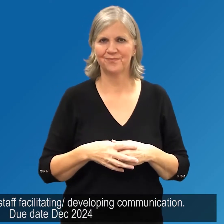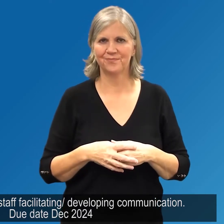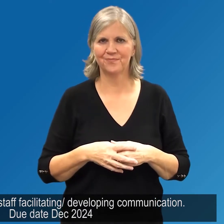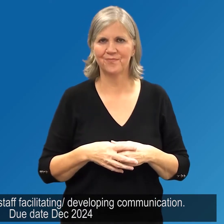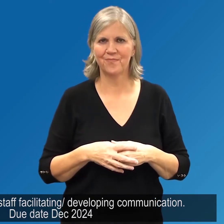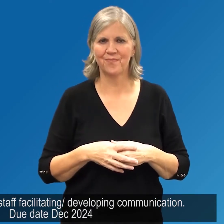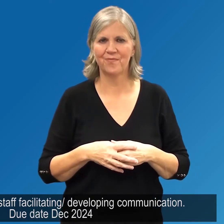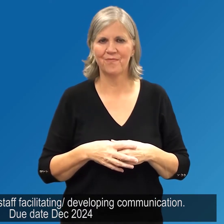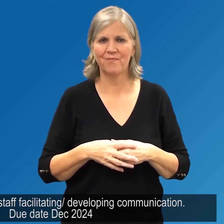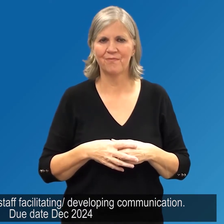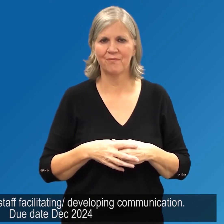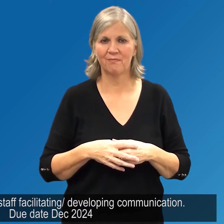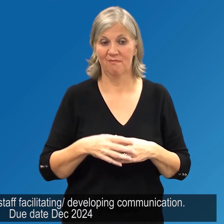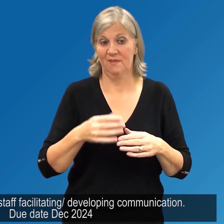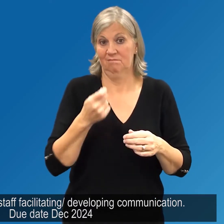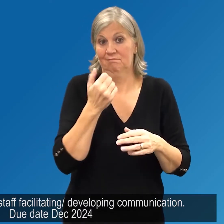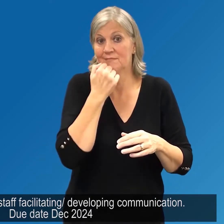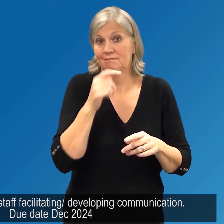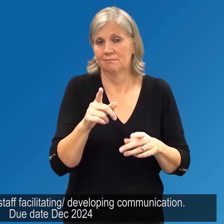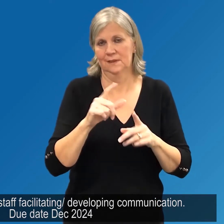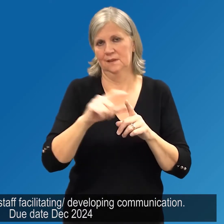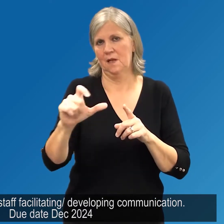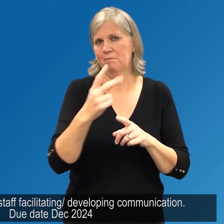Due date, December 2024.